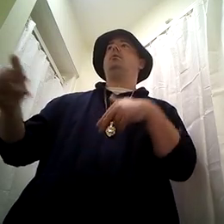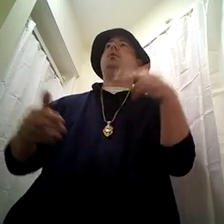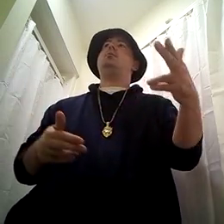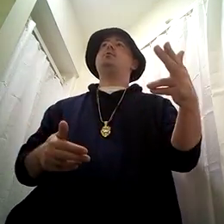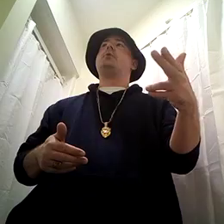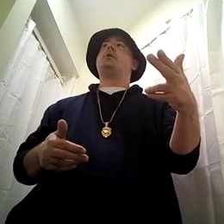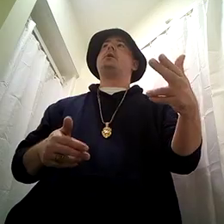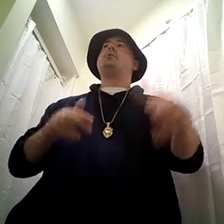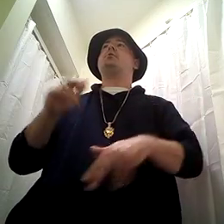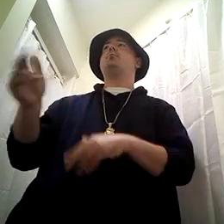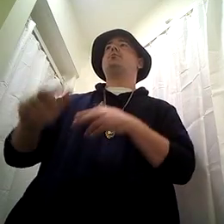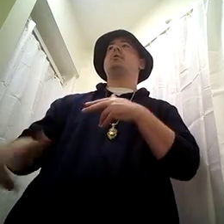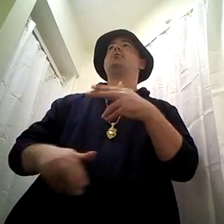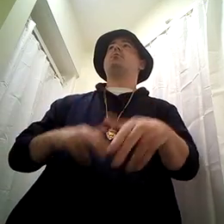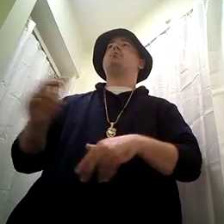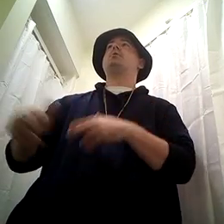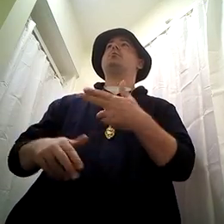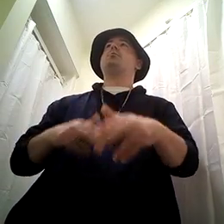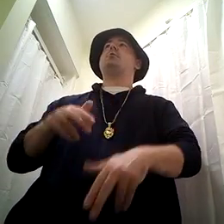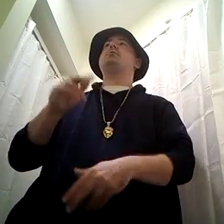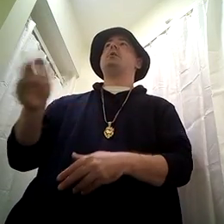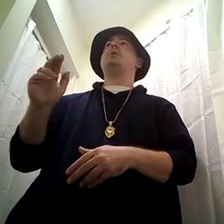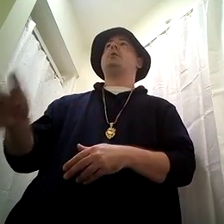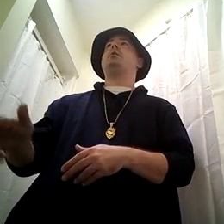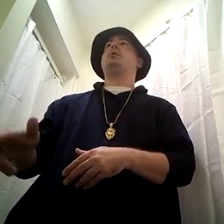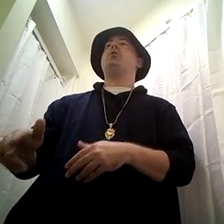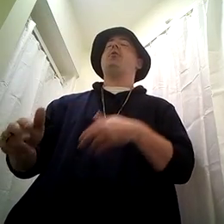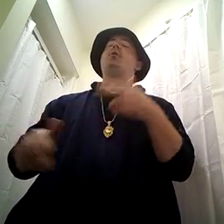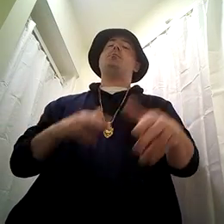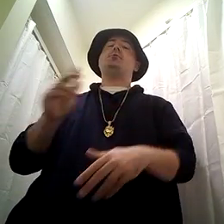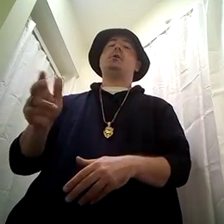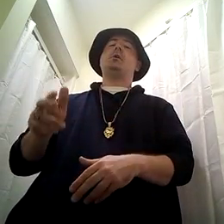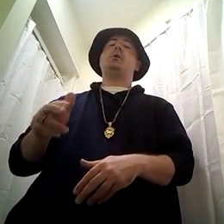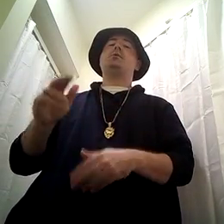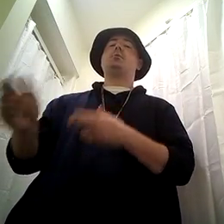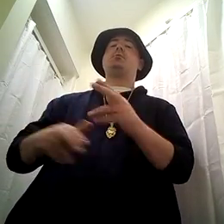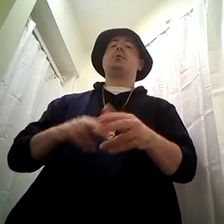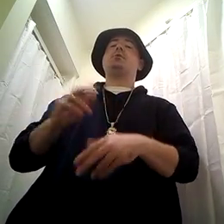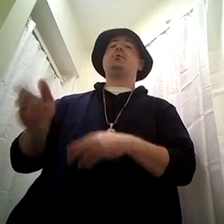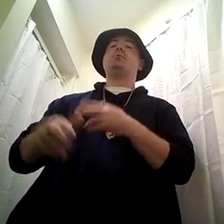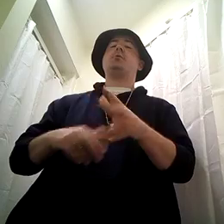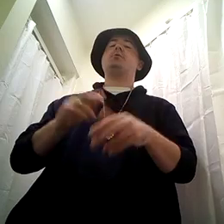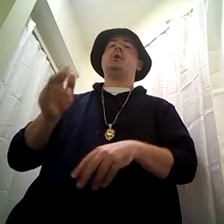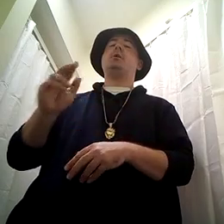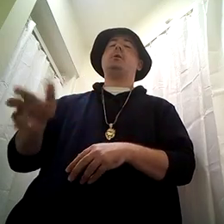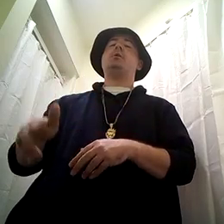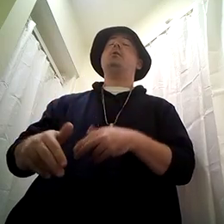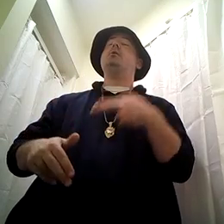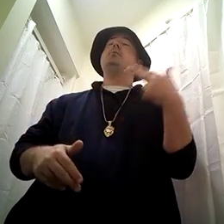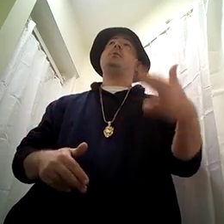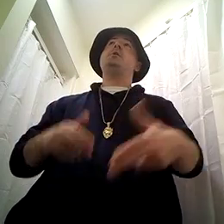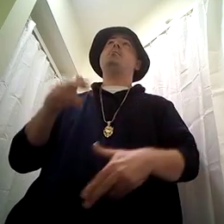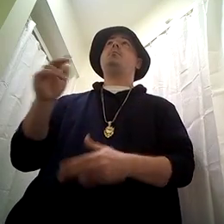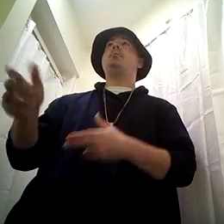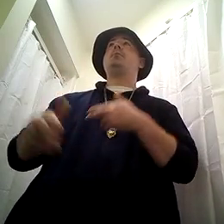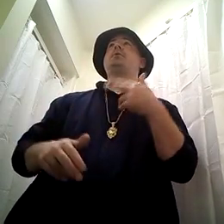Hot Madras, Hot Madras, Hot Madras, Hot Madras, la la. Hot Madras, Hot Madras, Hot Madras, la la. Me, my mum, my